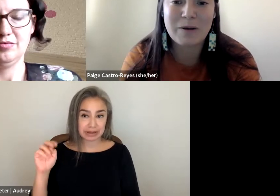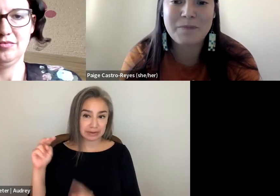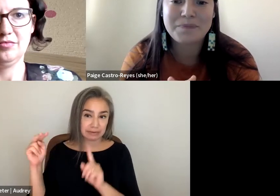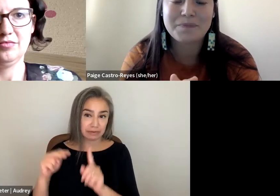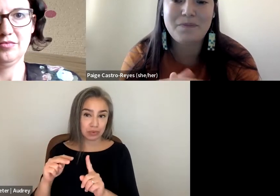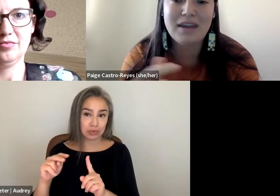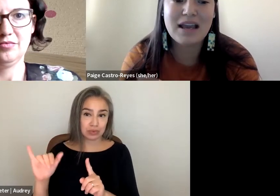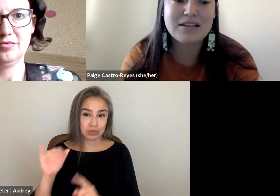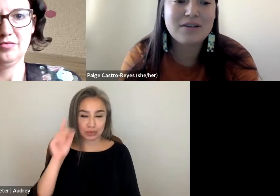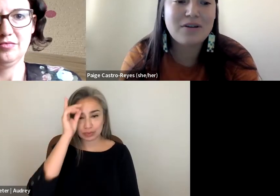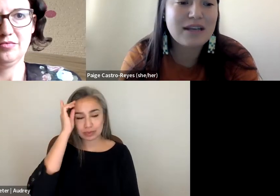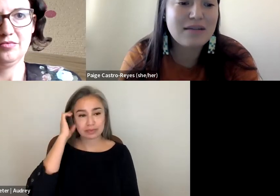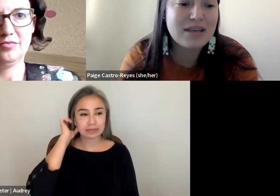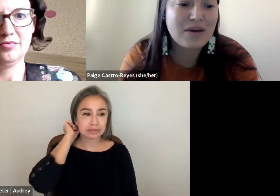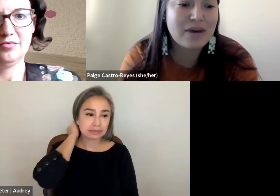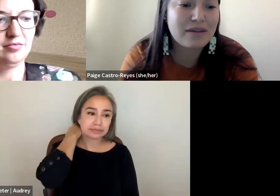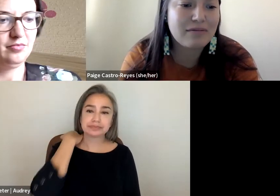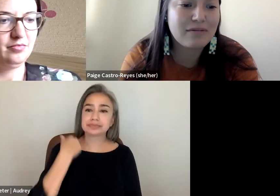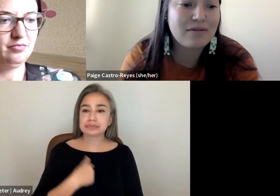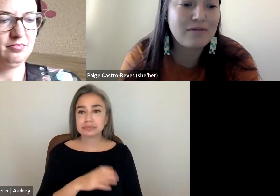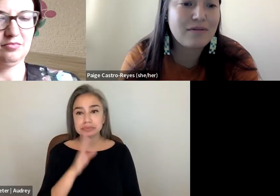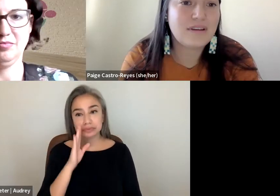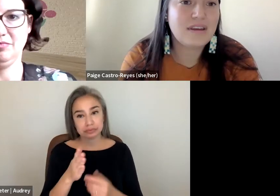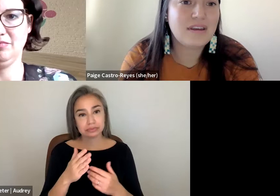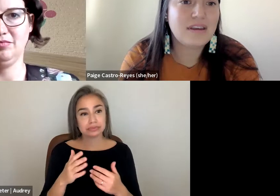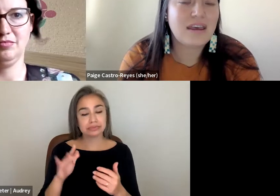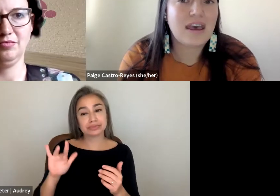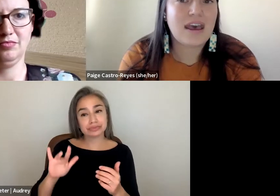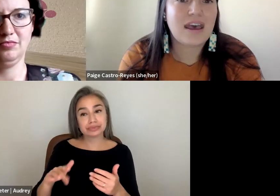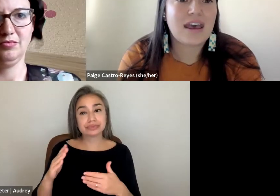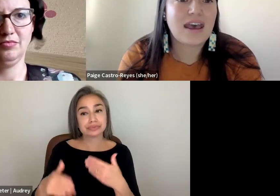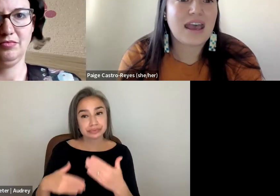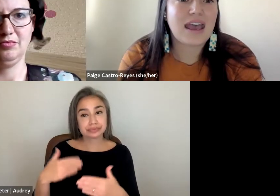as well. And so I'm going to be going through.